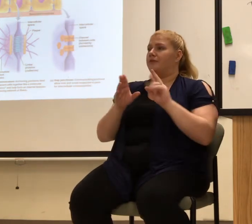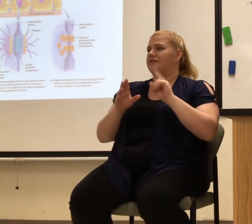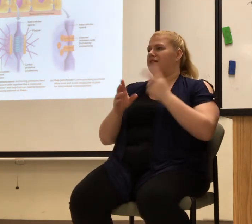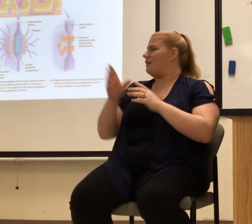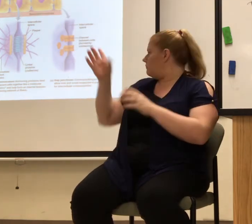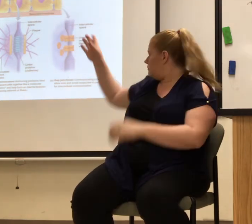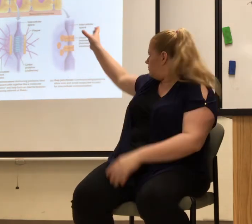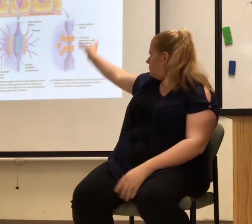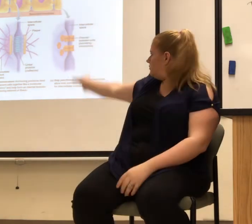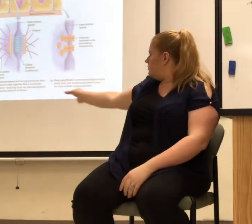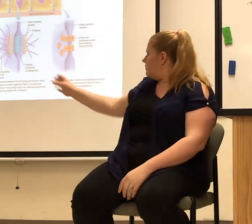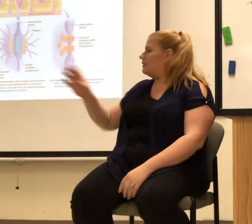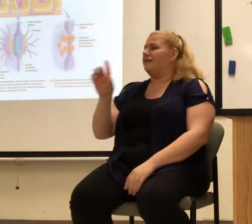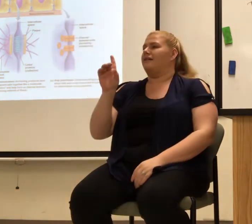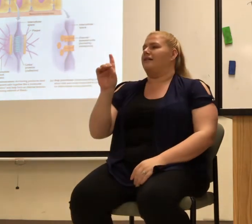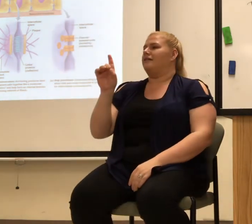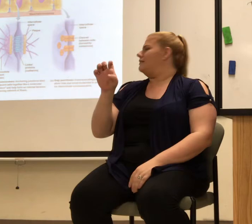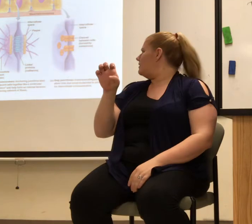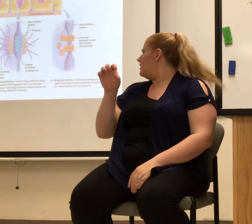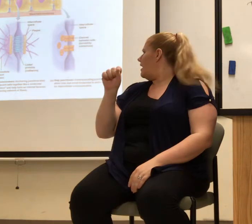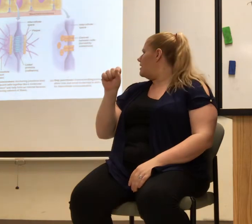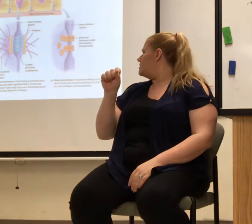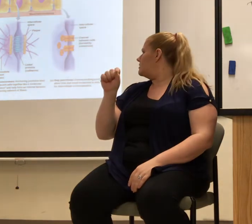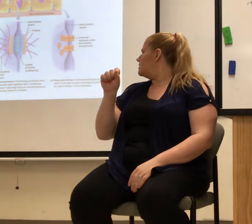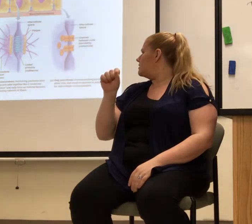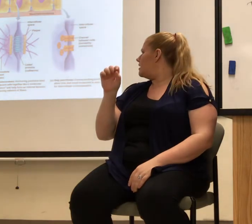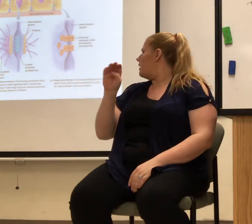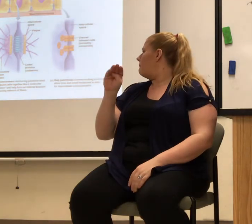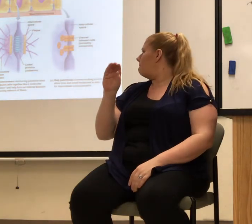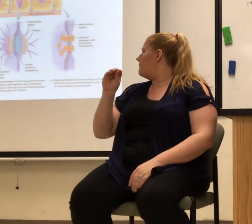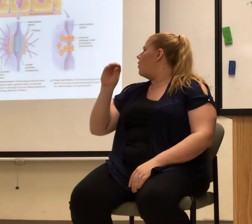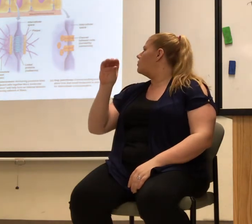But then you have these interlocking